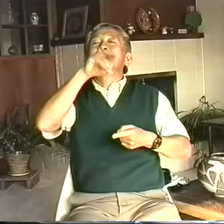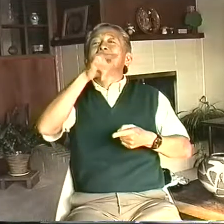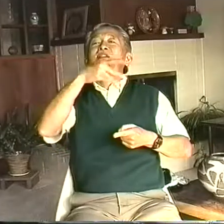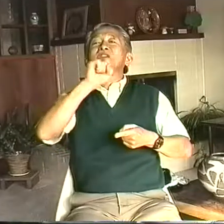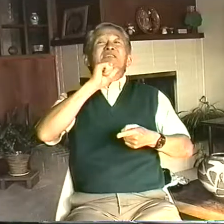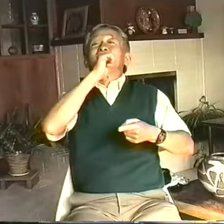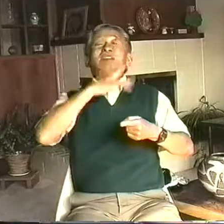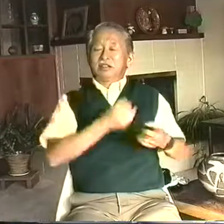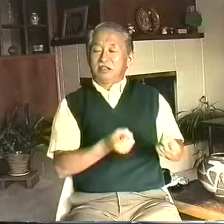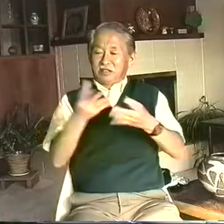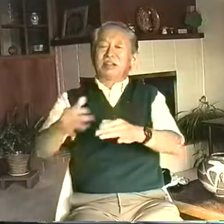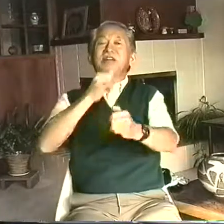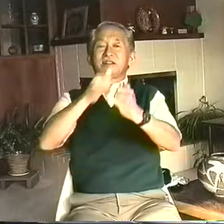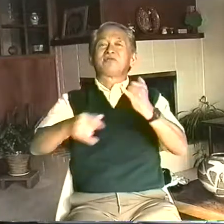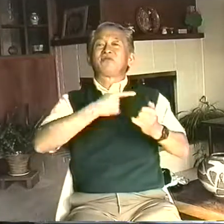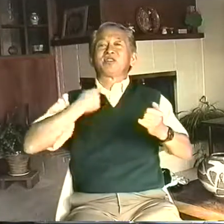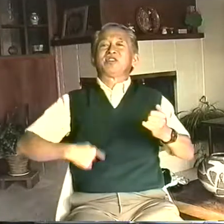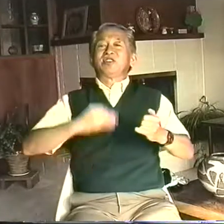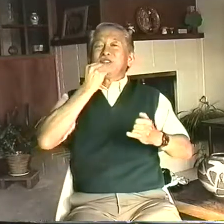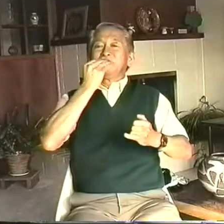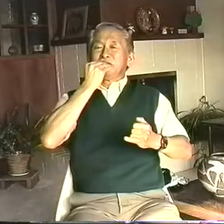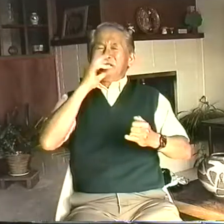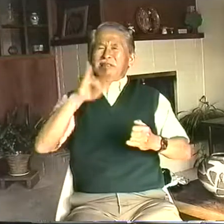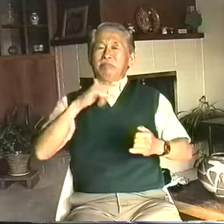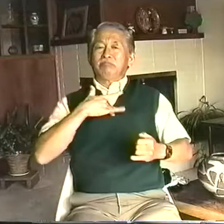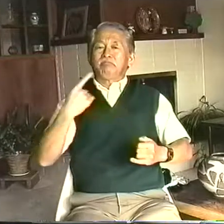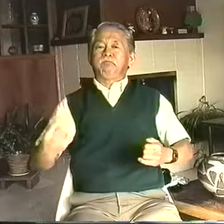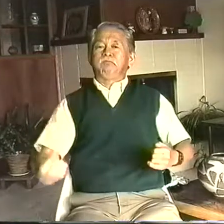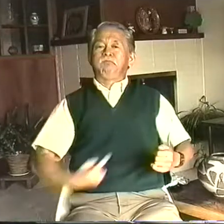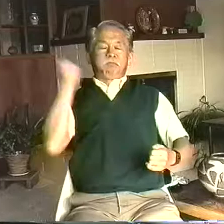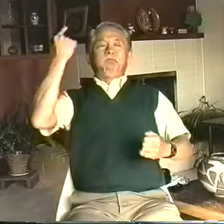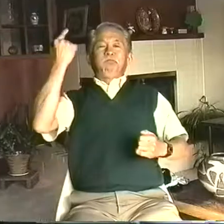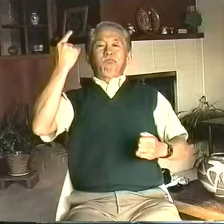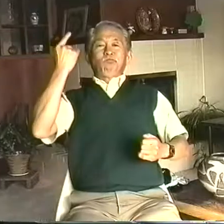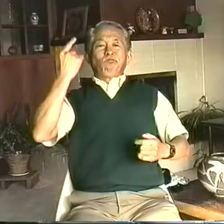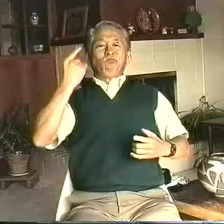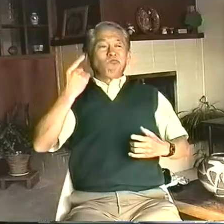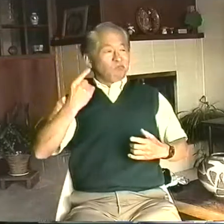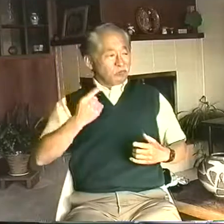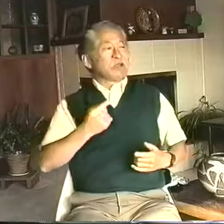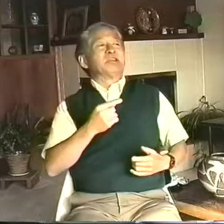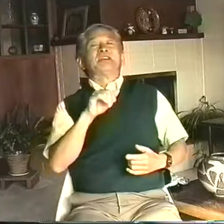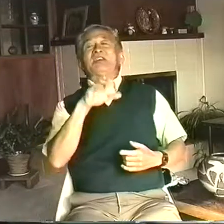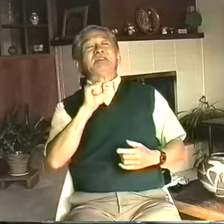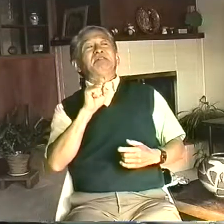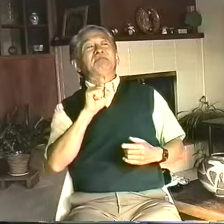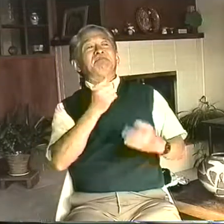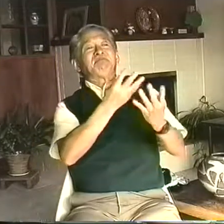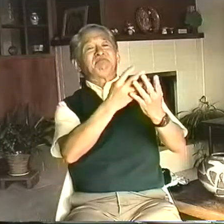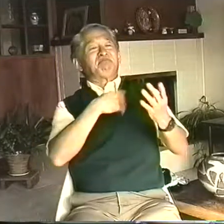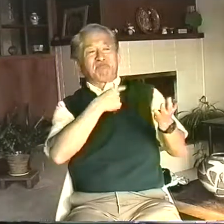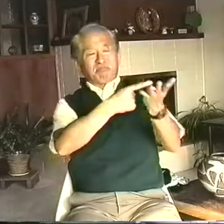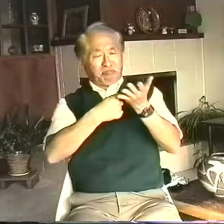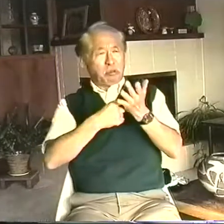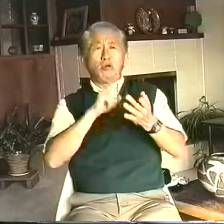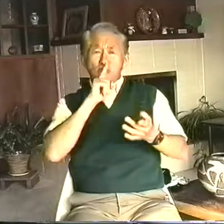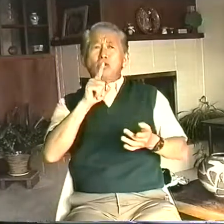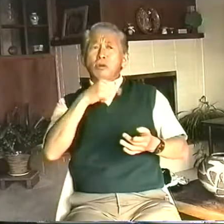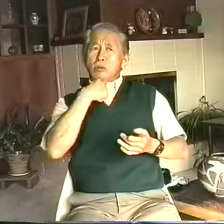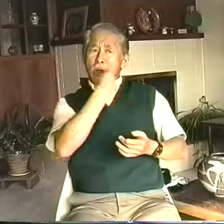food, they would discard it and give it to the pigs. And if the pigs didn't like it, that was then Chinese food. And when I heard that, I was very